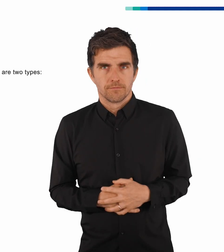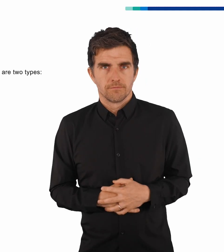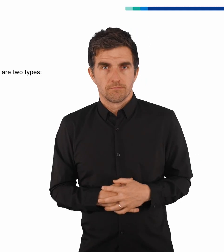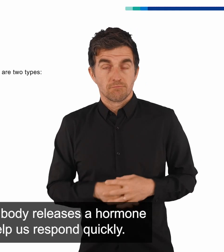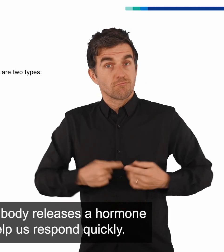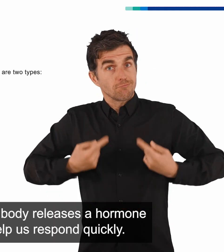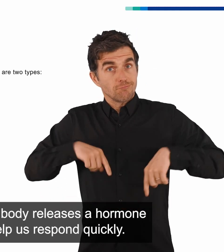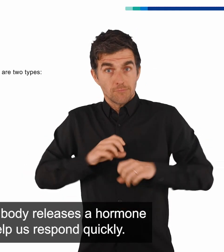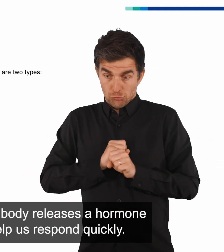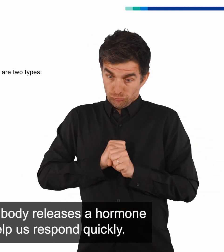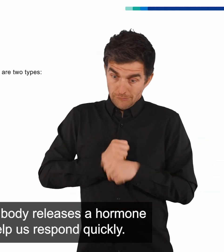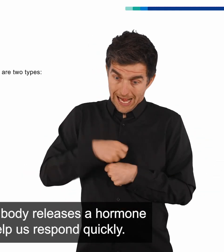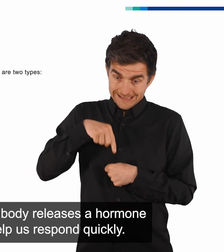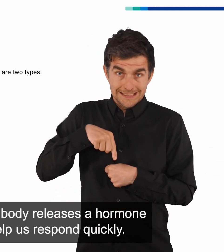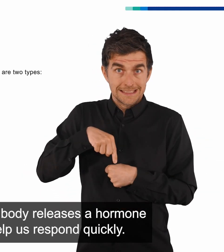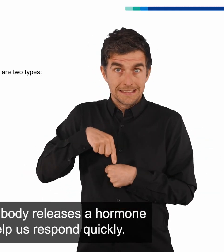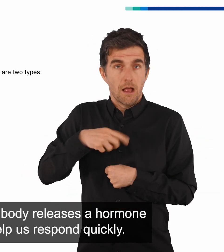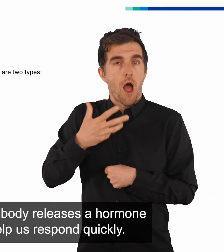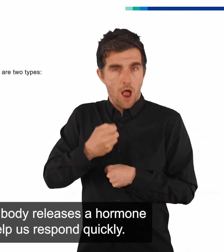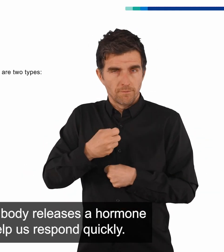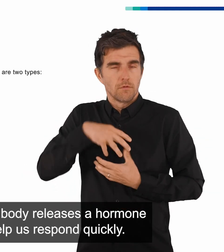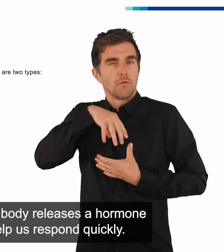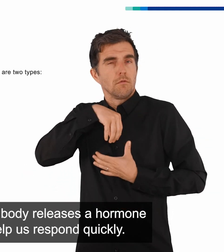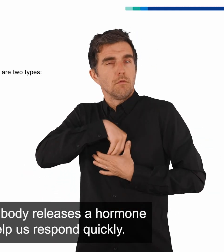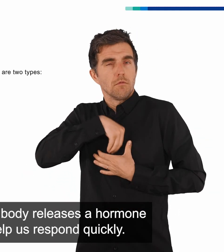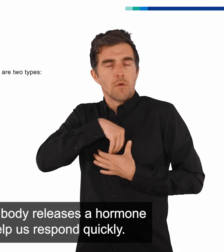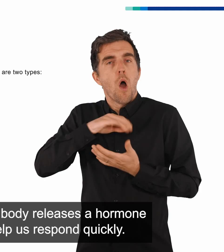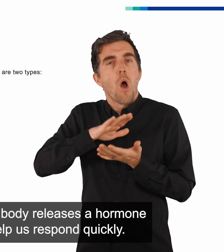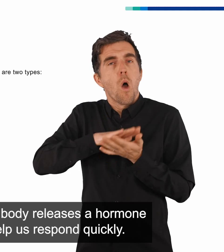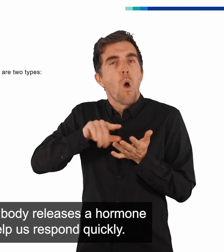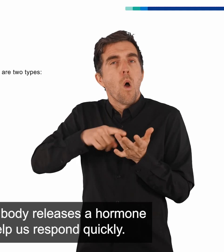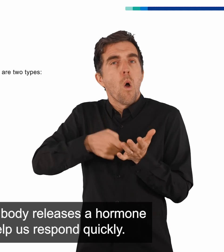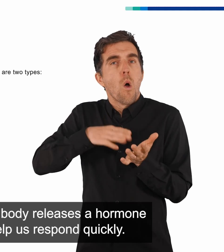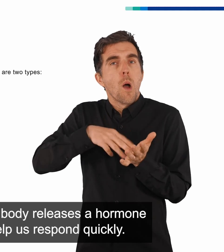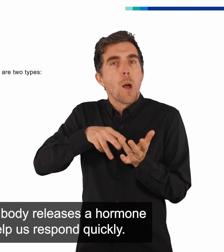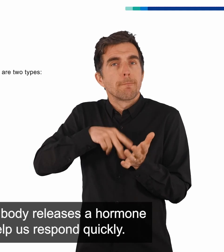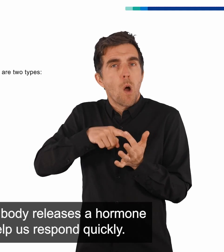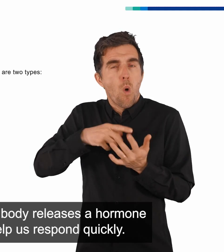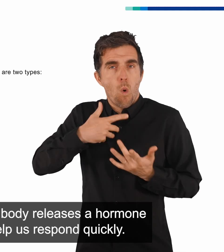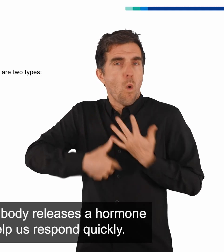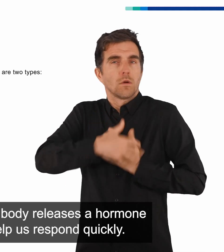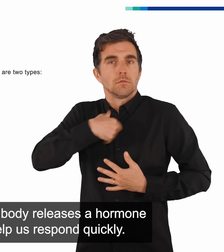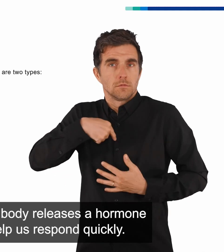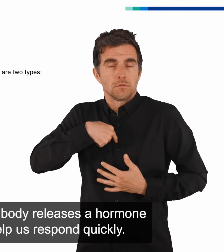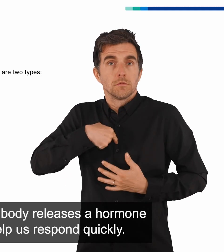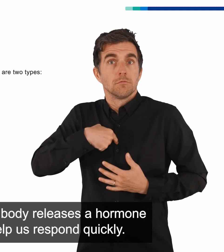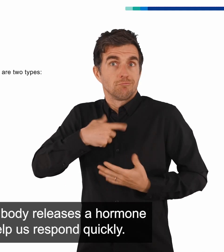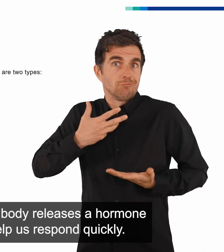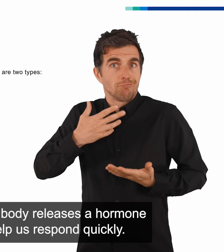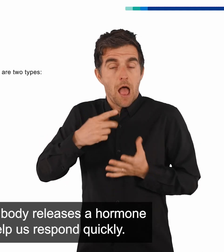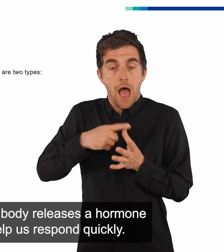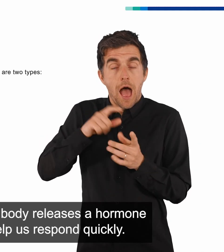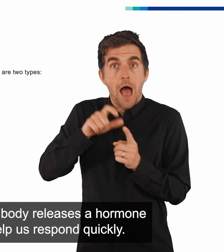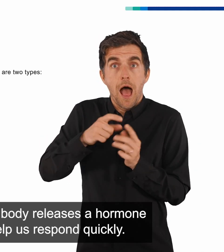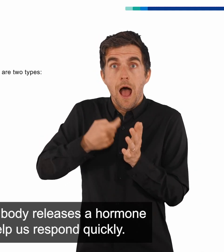to help us respond quickly. Stress and anxiety don't directly cause heart disease, but they are connected